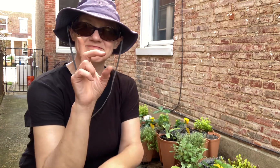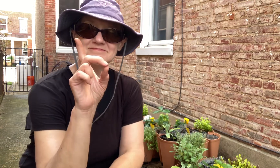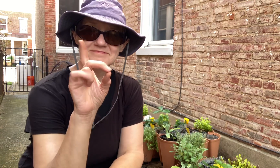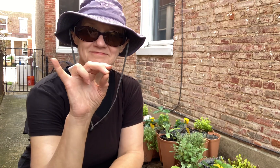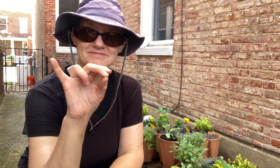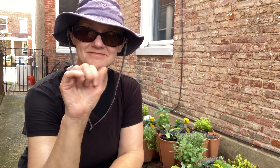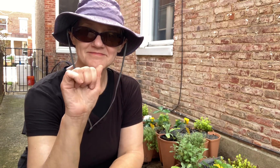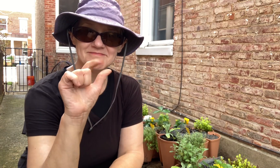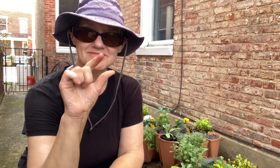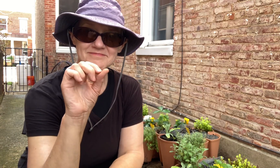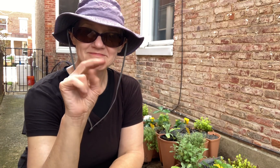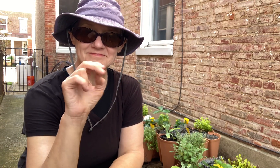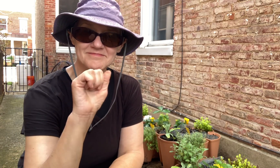diagonal.